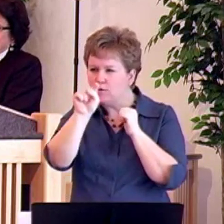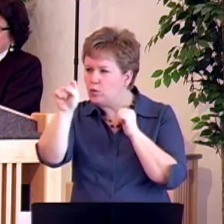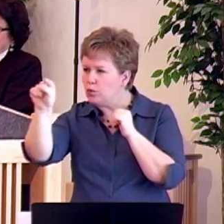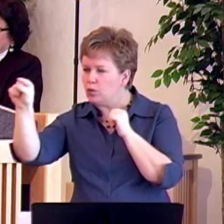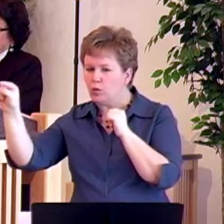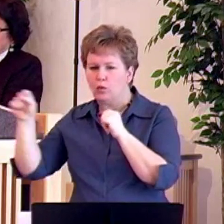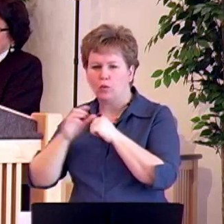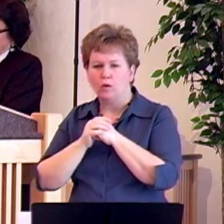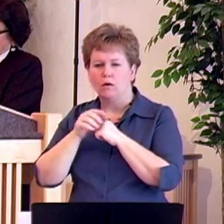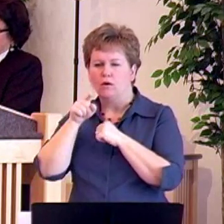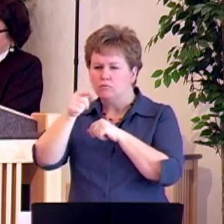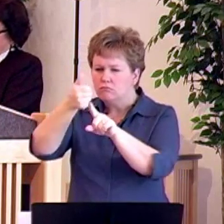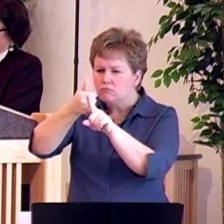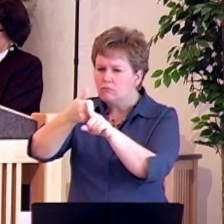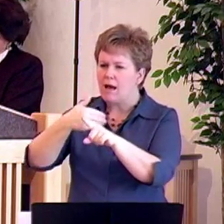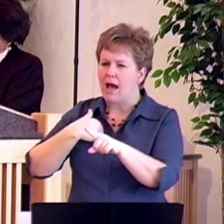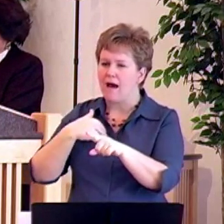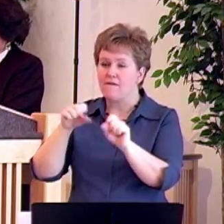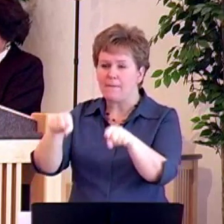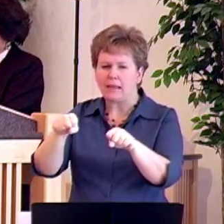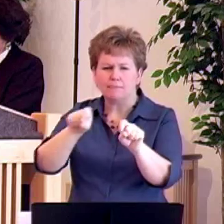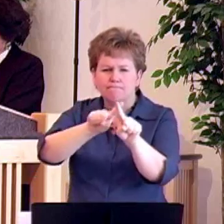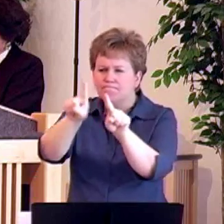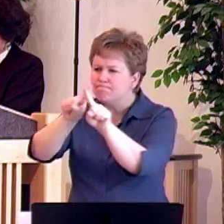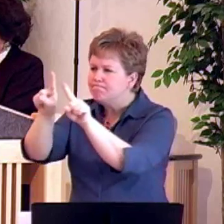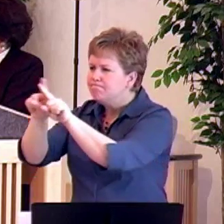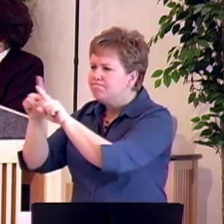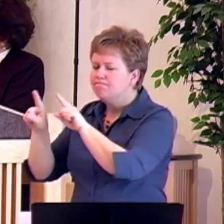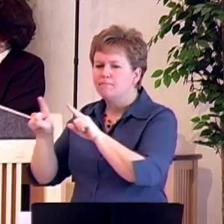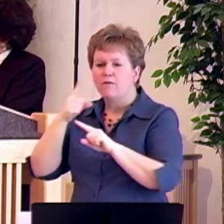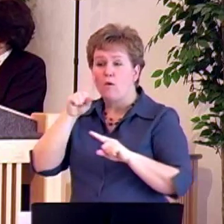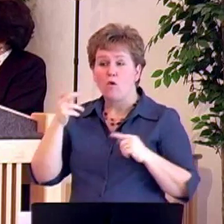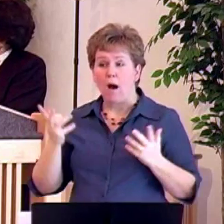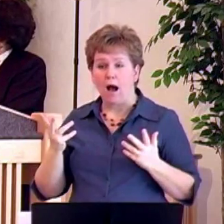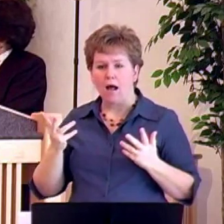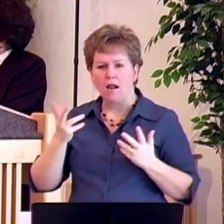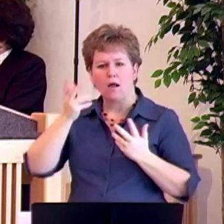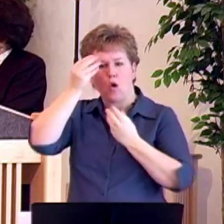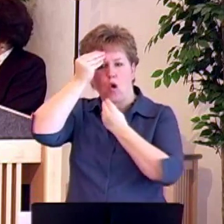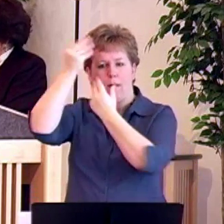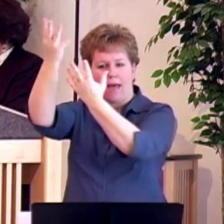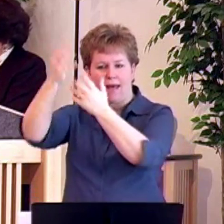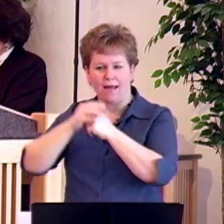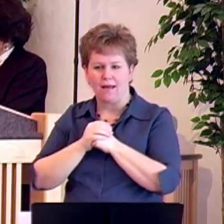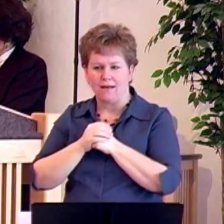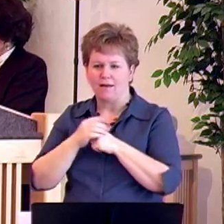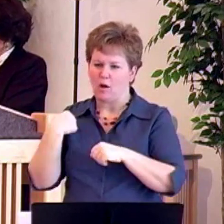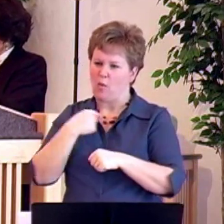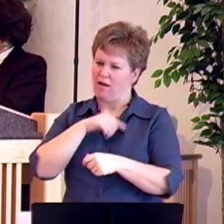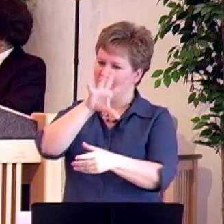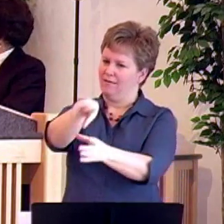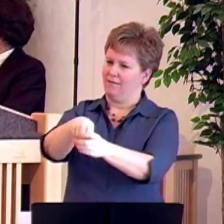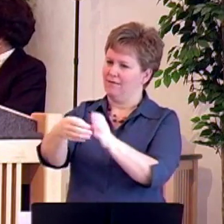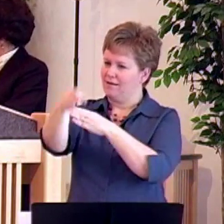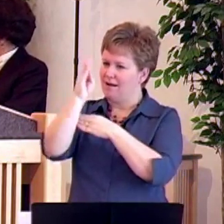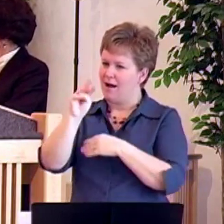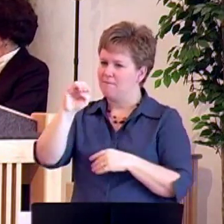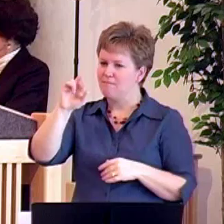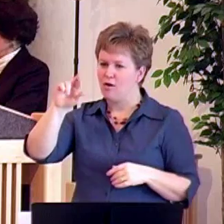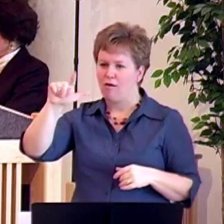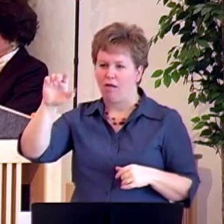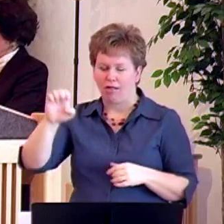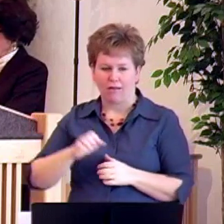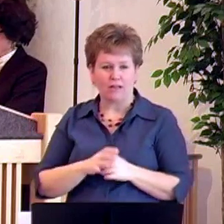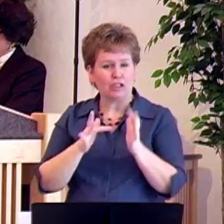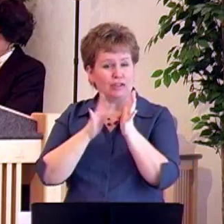the yearning and the ability to obey. We are all part of God's miracles, and because he still